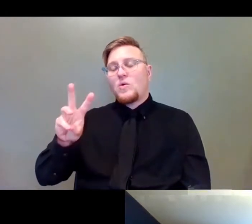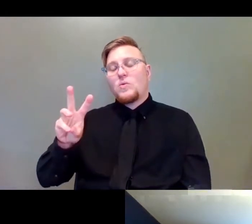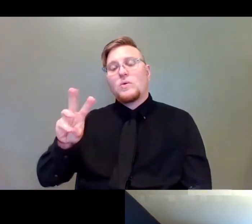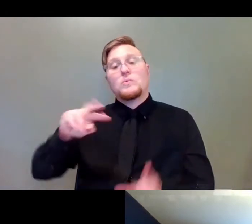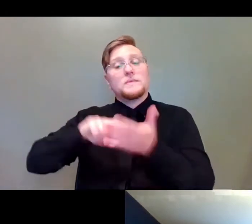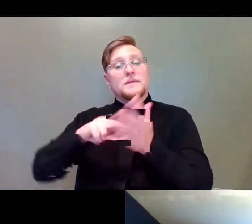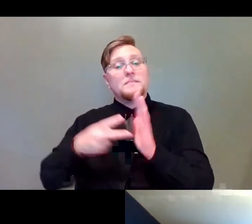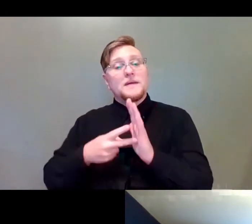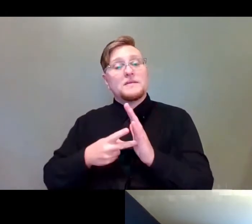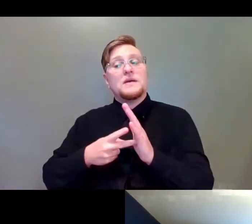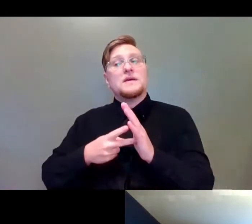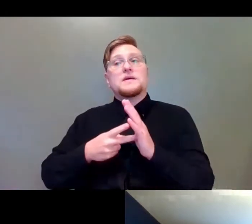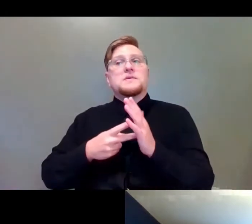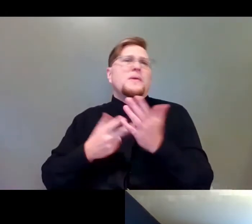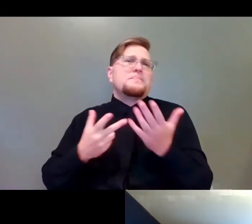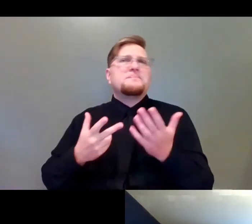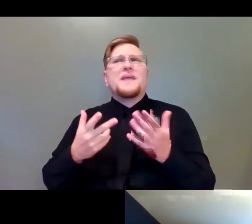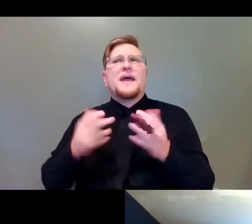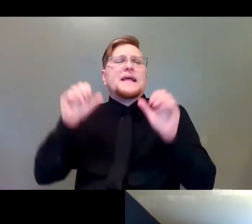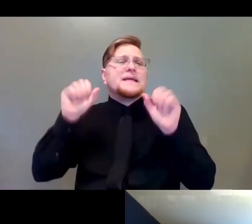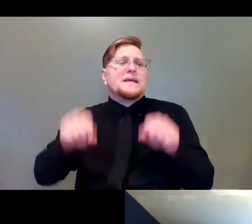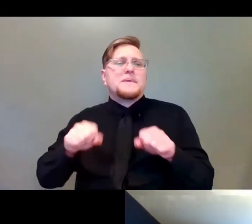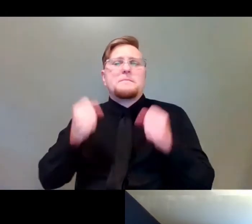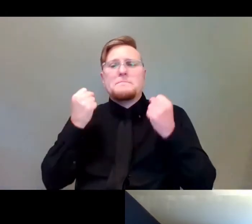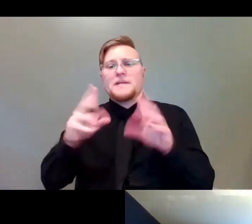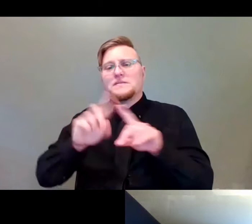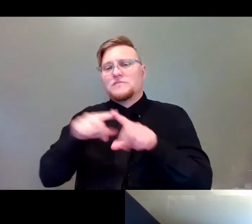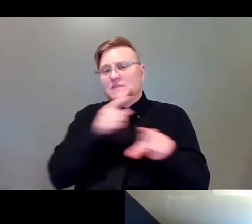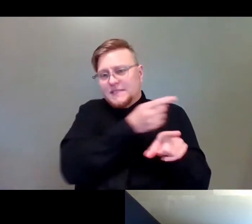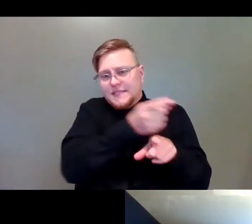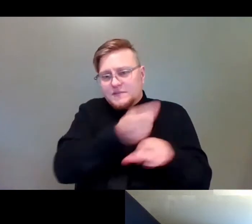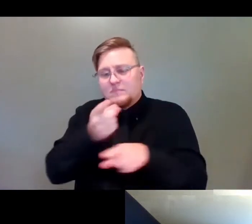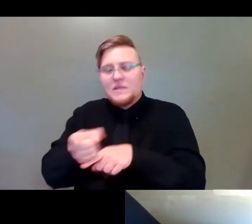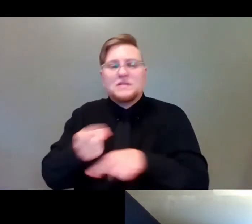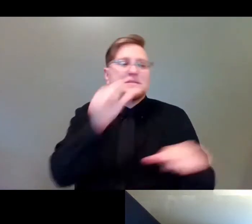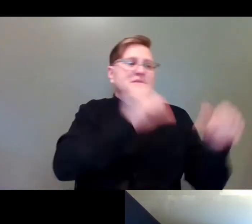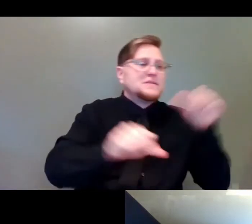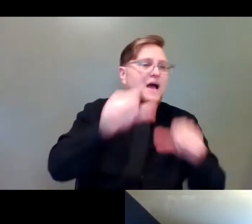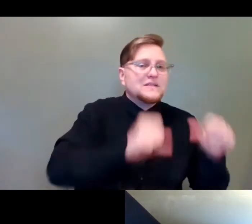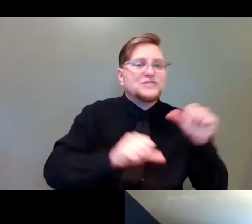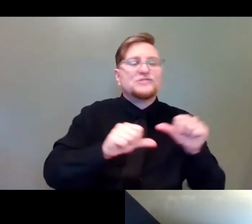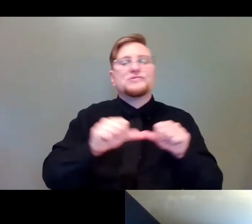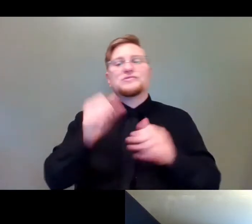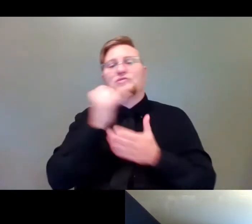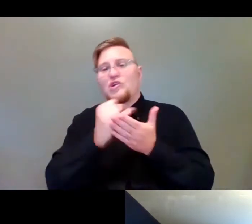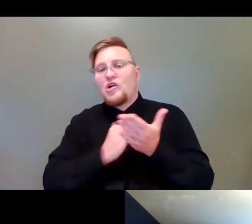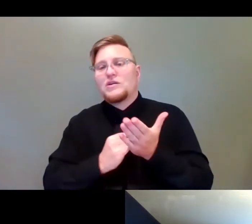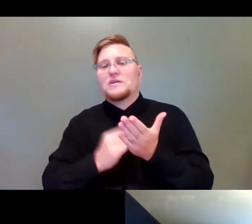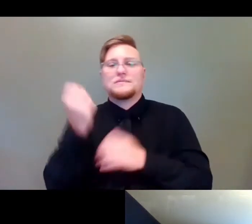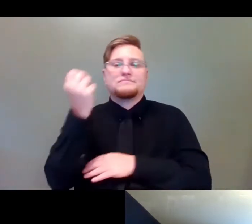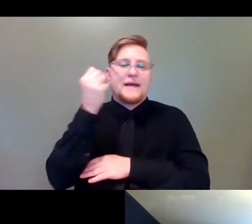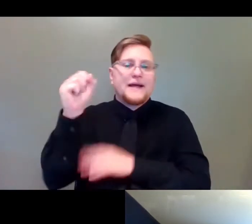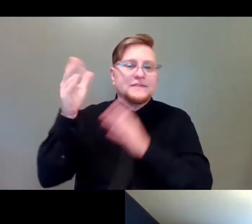different disciplines: scientists, artists, researchers, activists. It's very, very broad. And once you get a